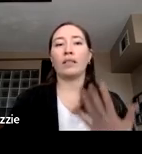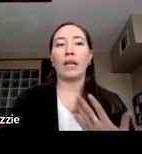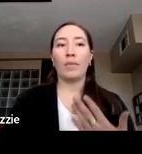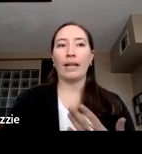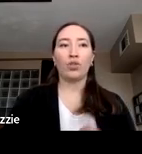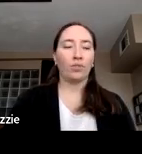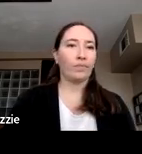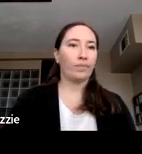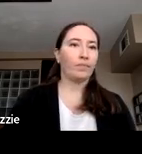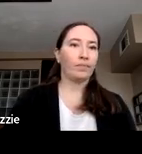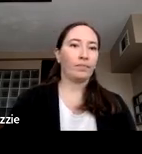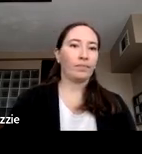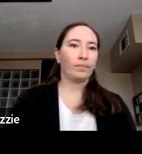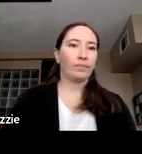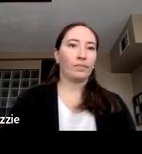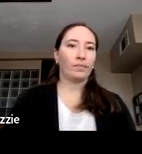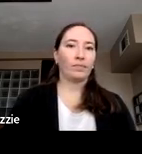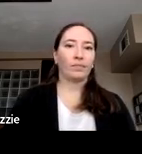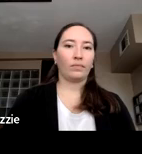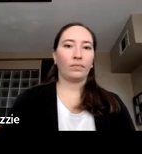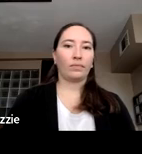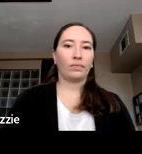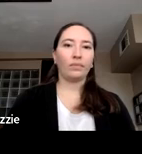on the same page.